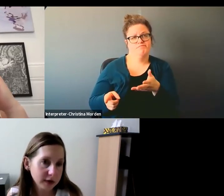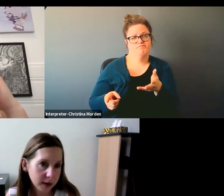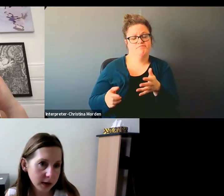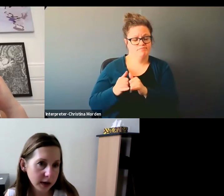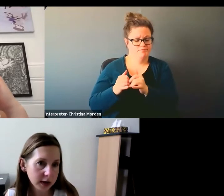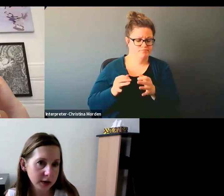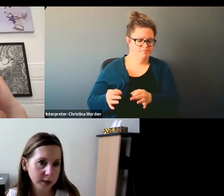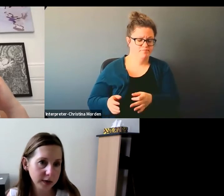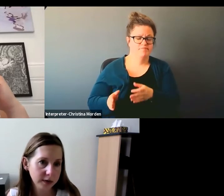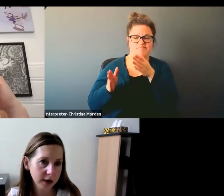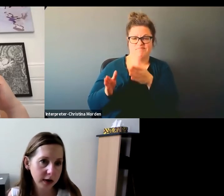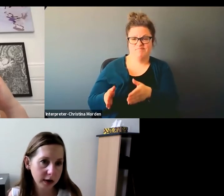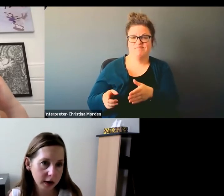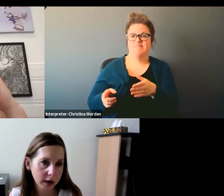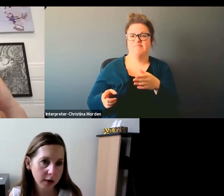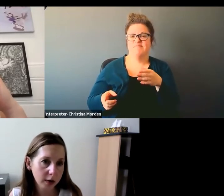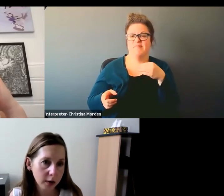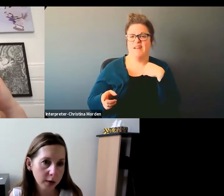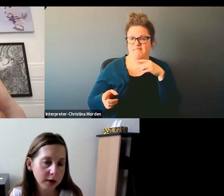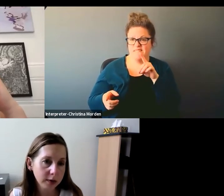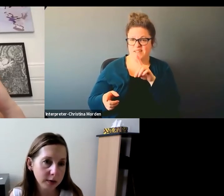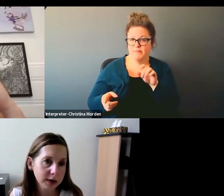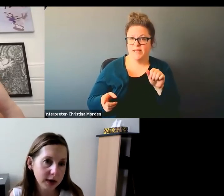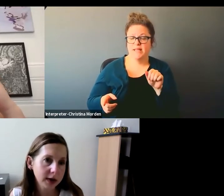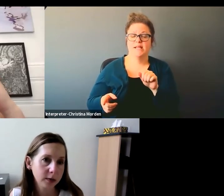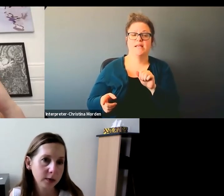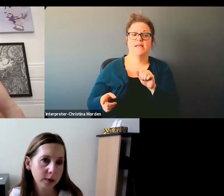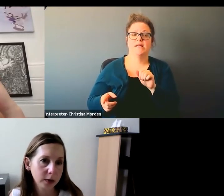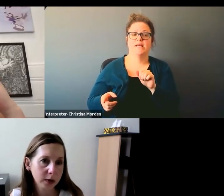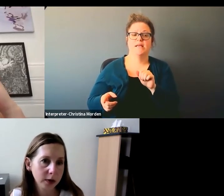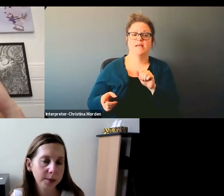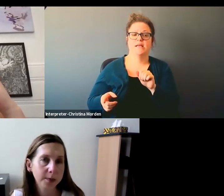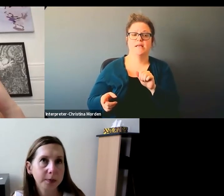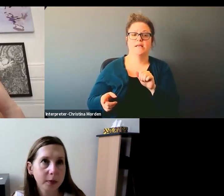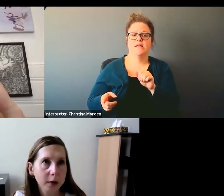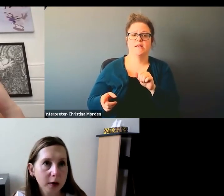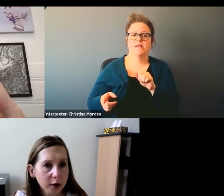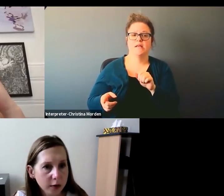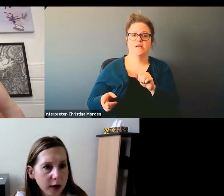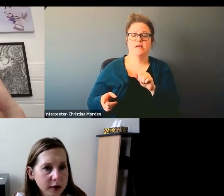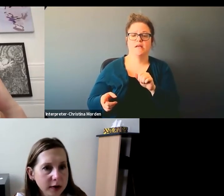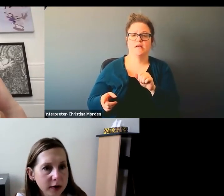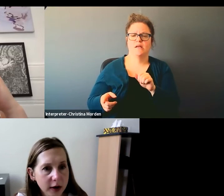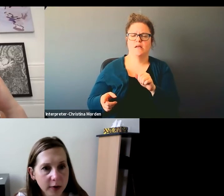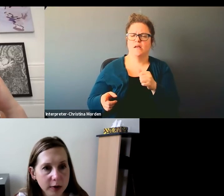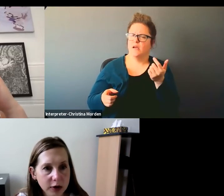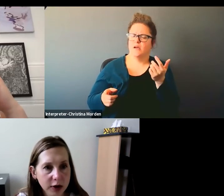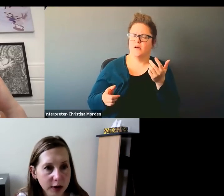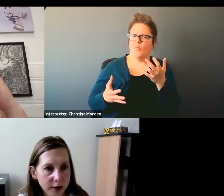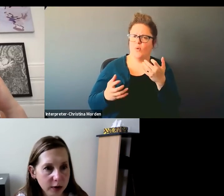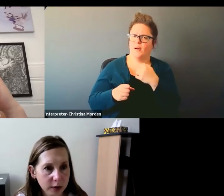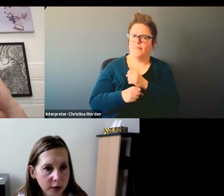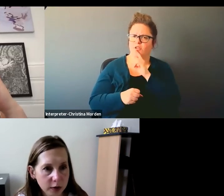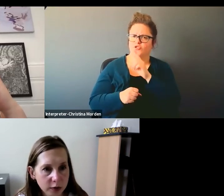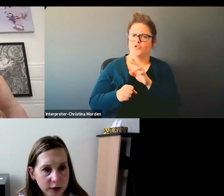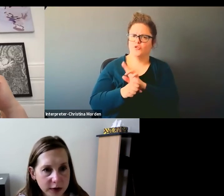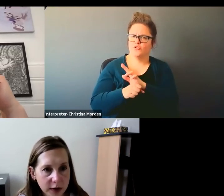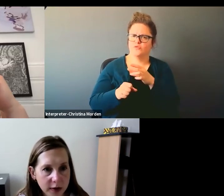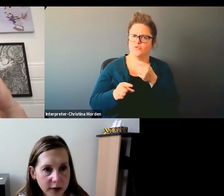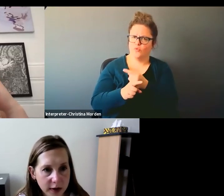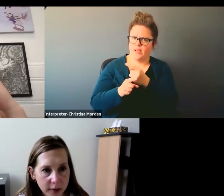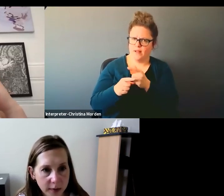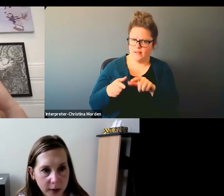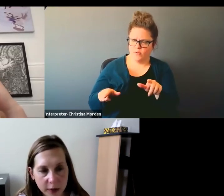have a disability in terms of like is that the correct language that you would use?